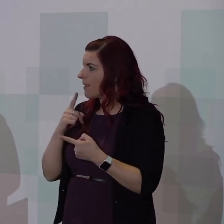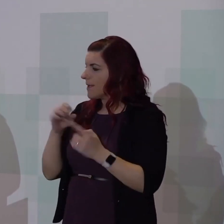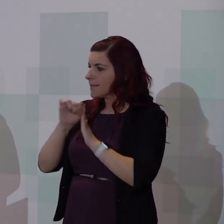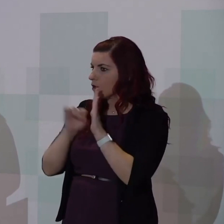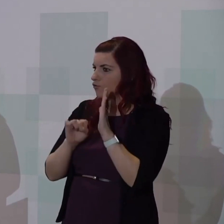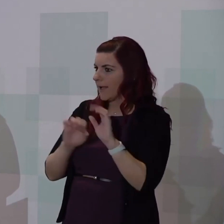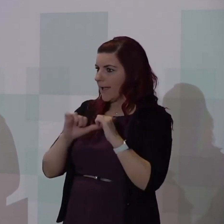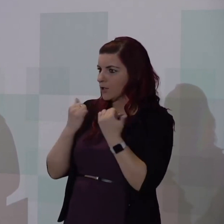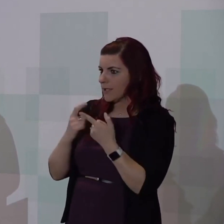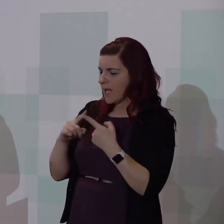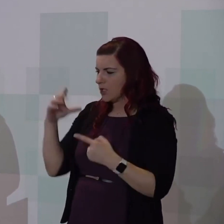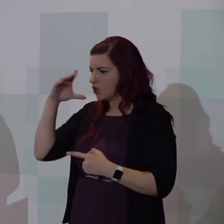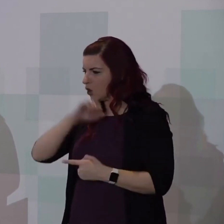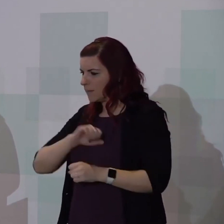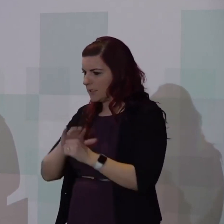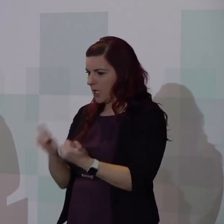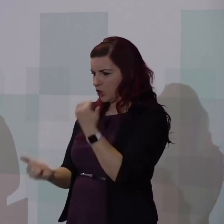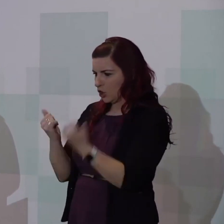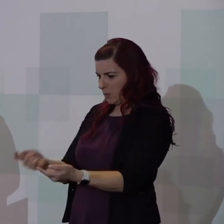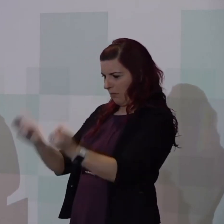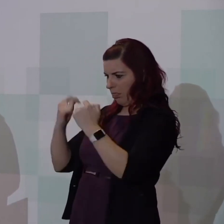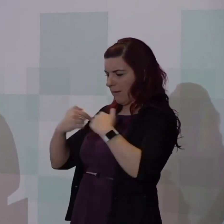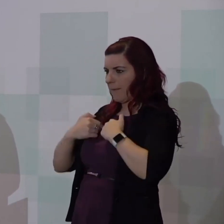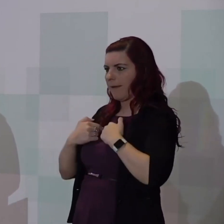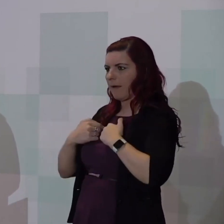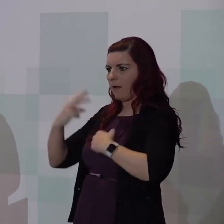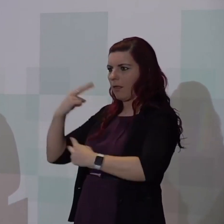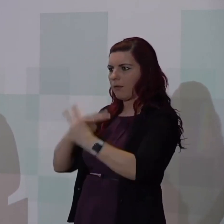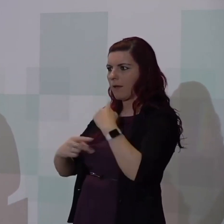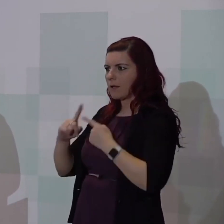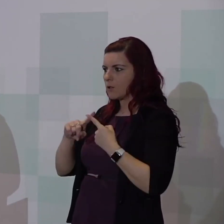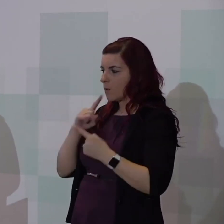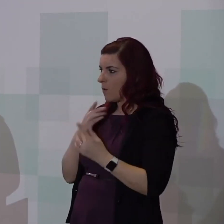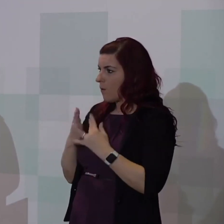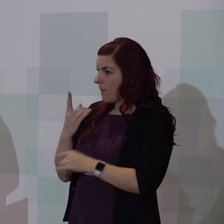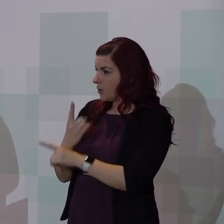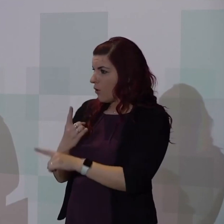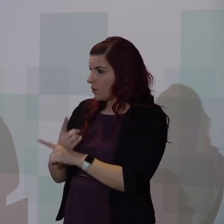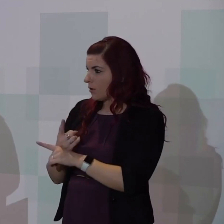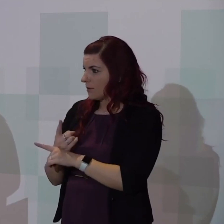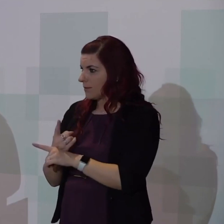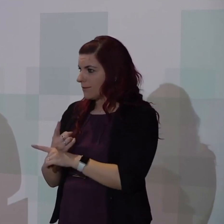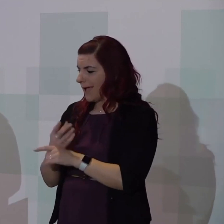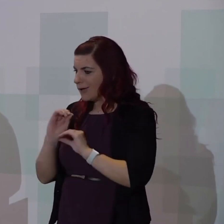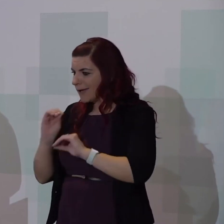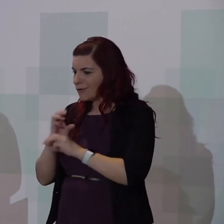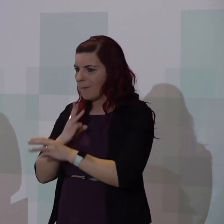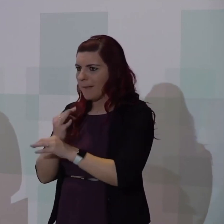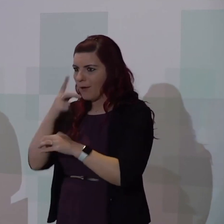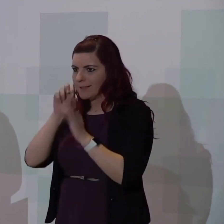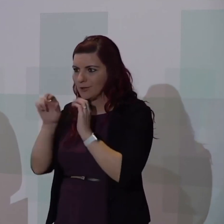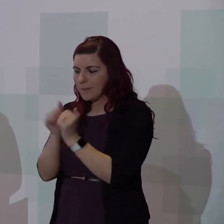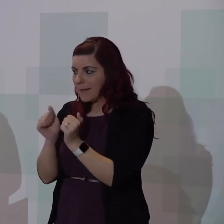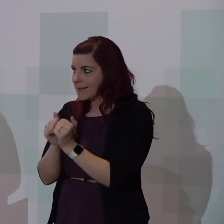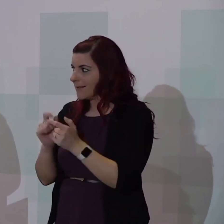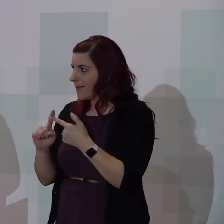and assumptions and judgments were made of me. During my daughter's education, parent-teacher meetings, etc.,